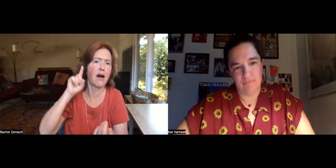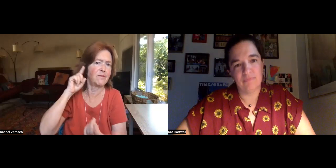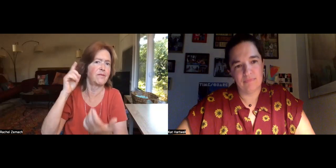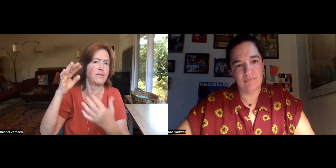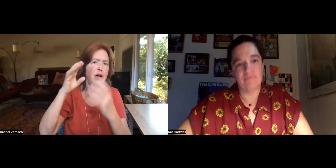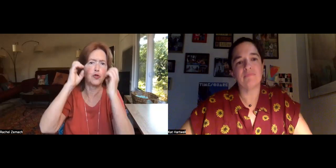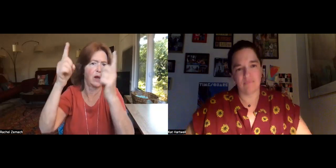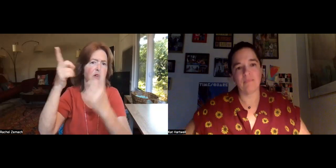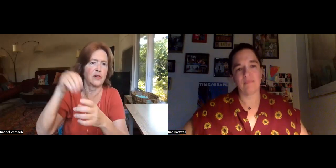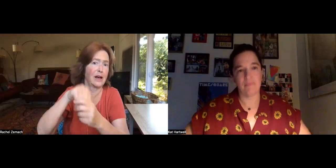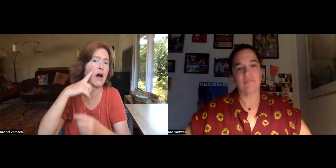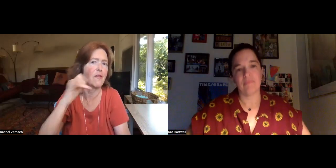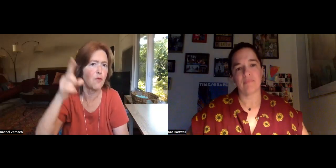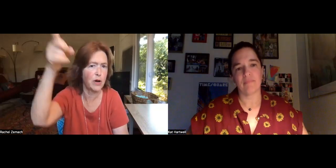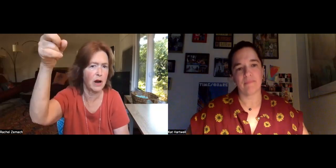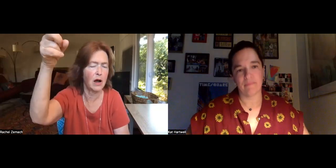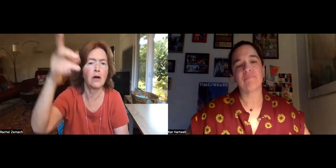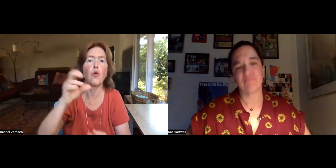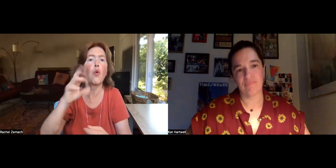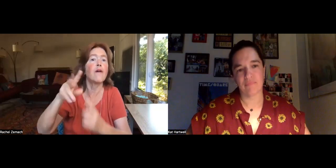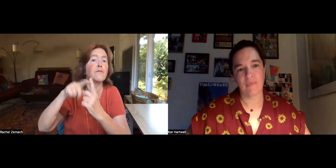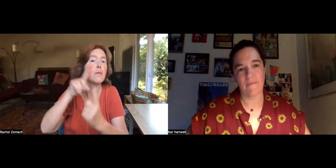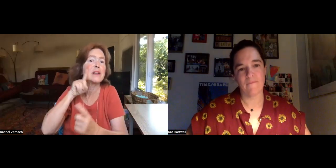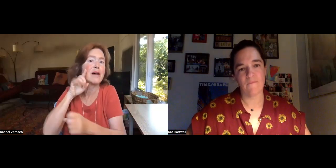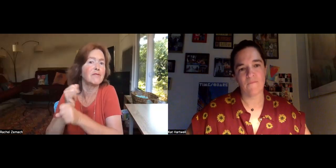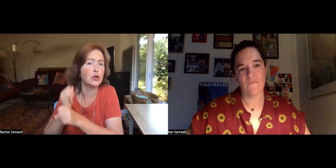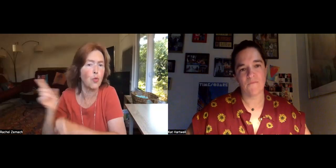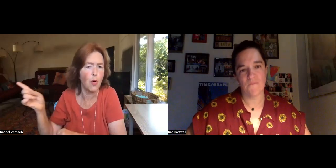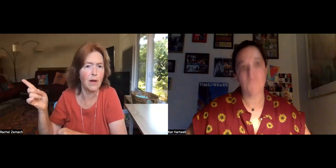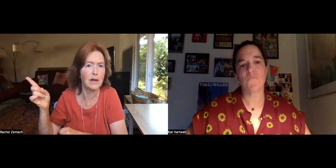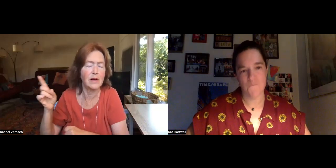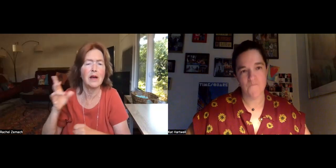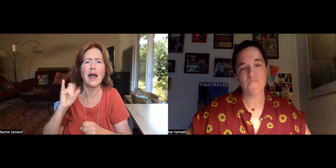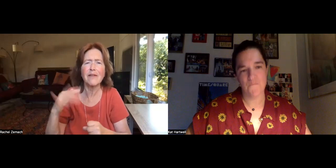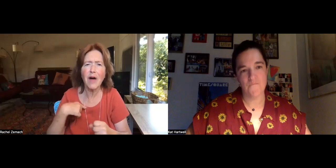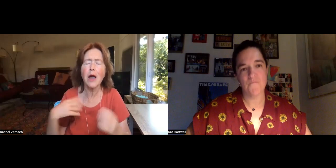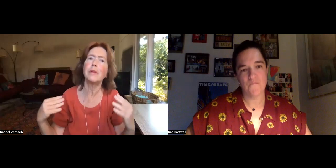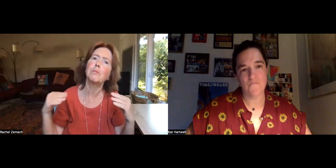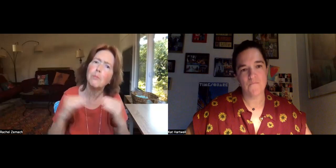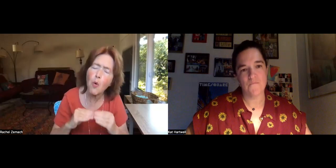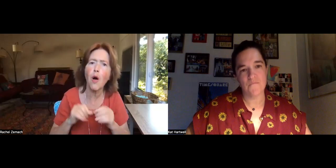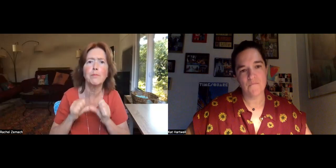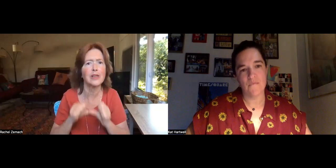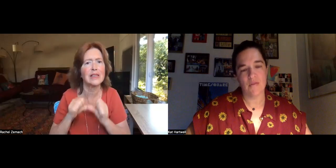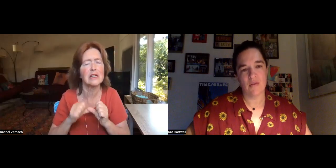deaf education in California, or from the deaf school, if I'd been more